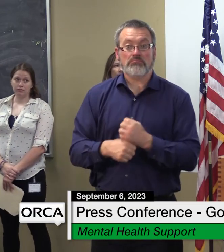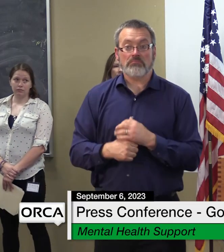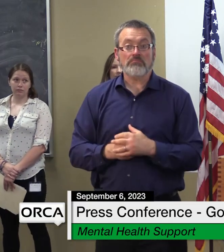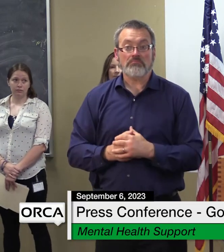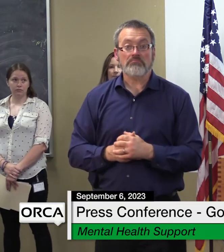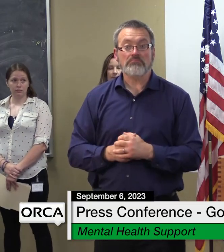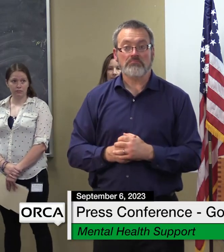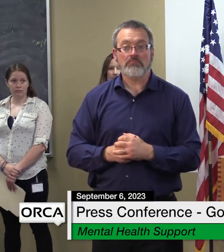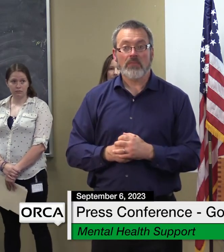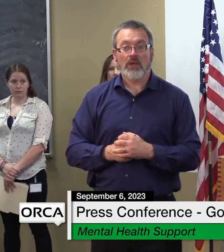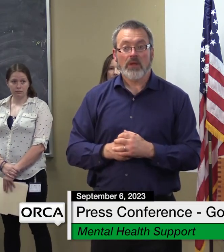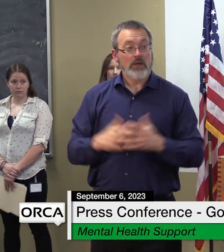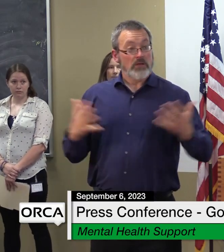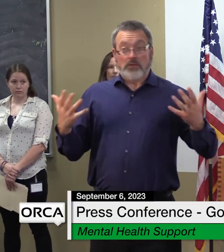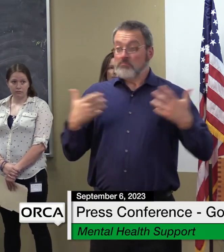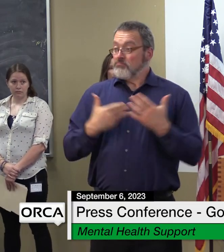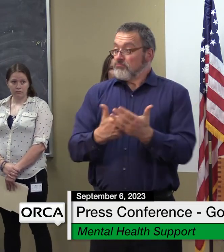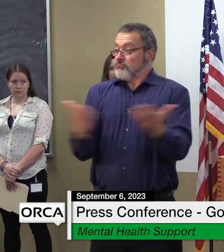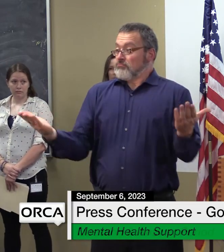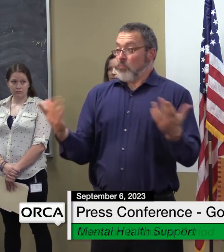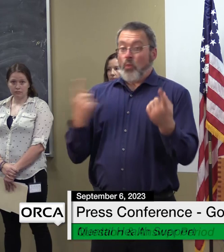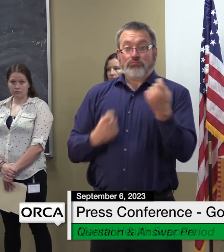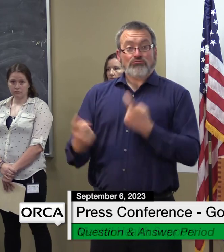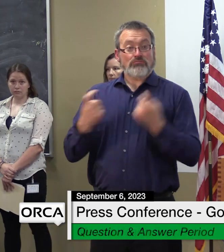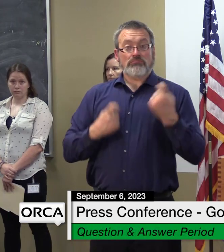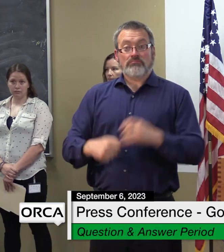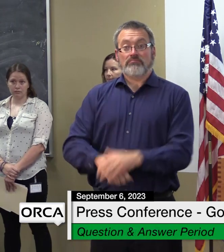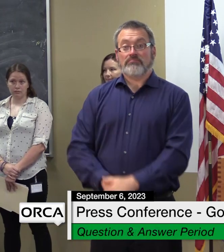thoughts. Now open up to questions.